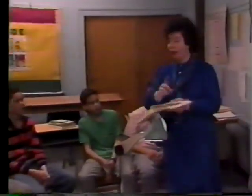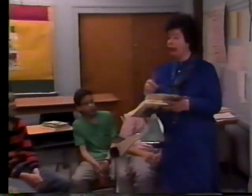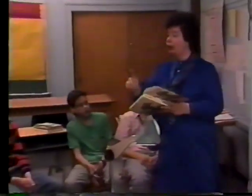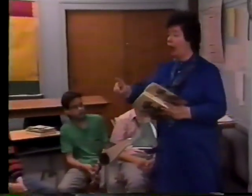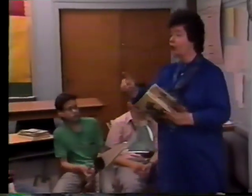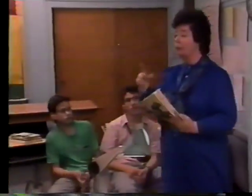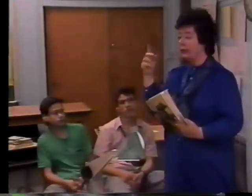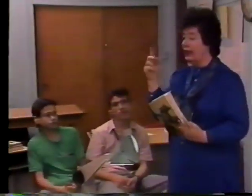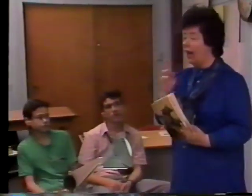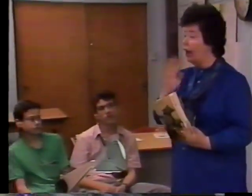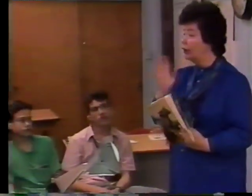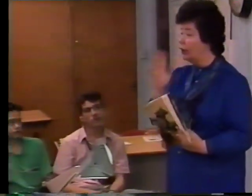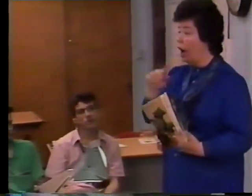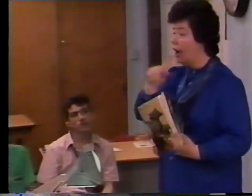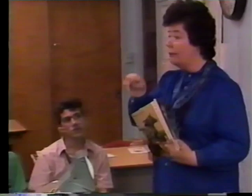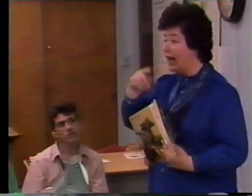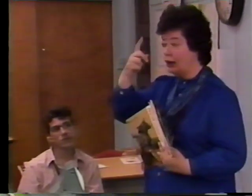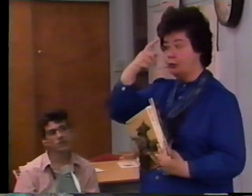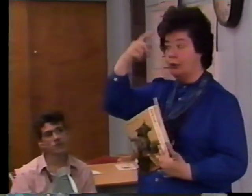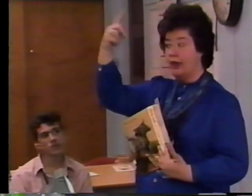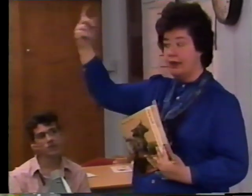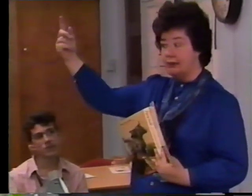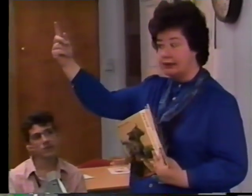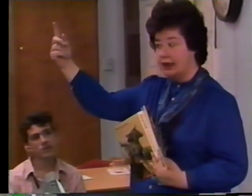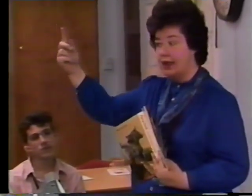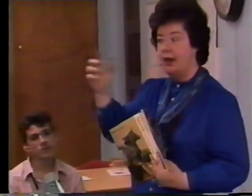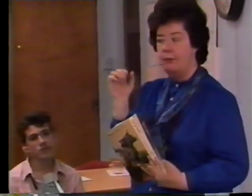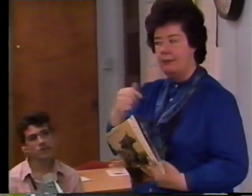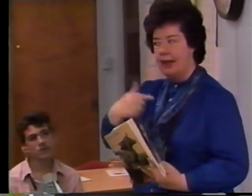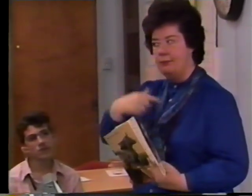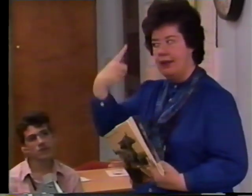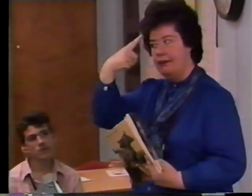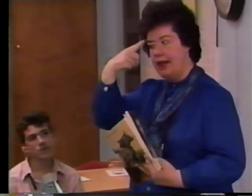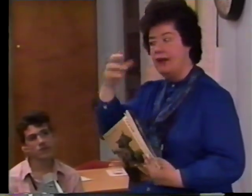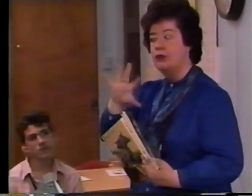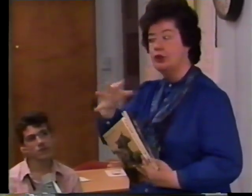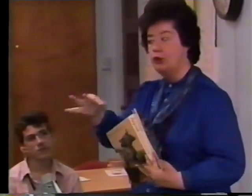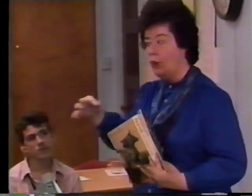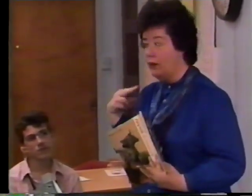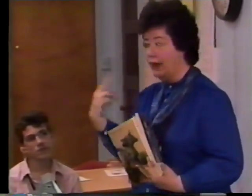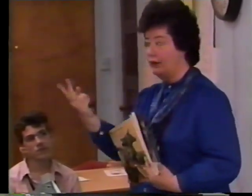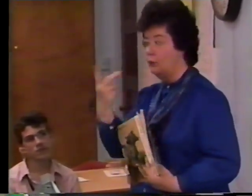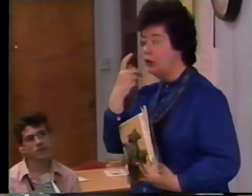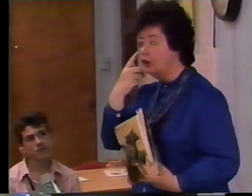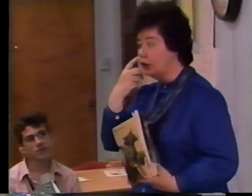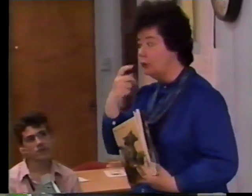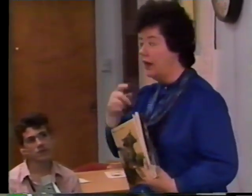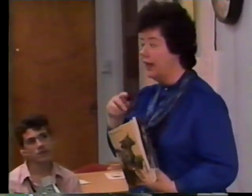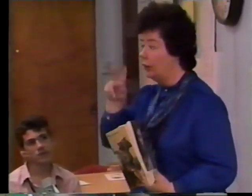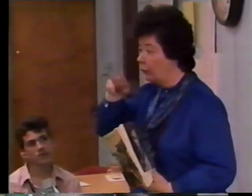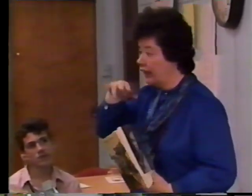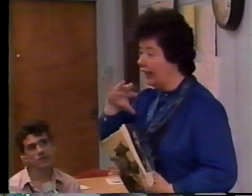Hearing Dr. Panara talk about dreams made me think of a story that we just read in reading